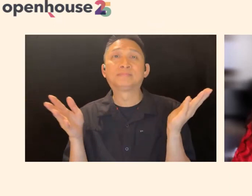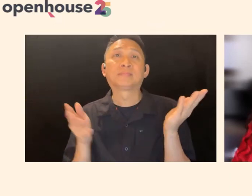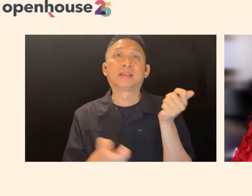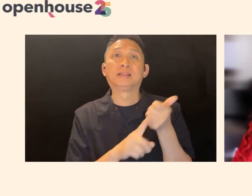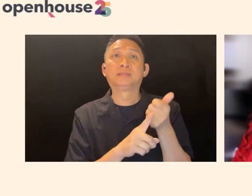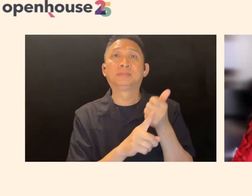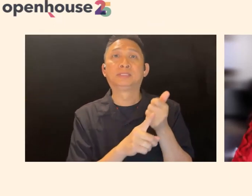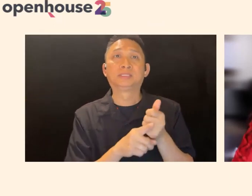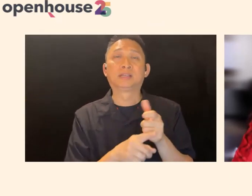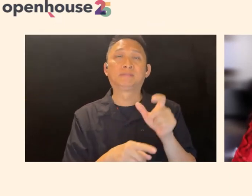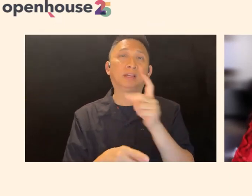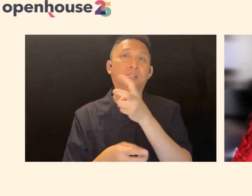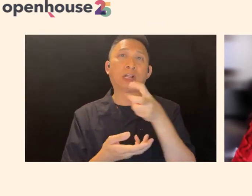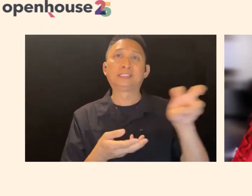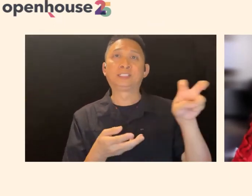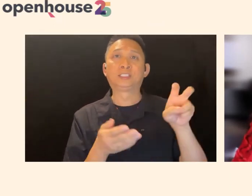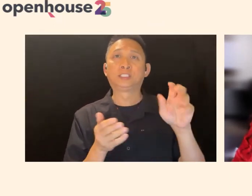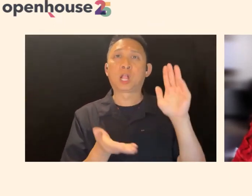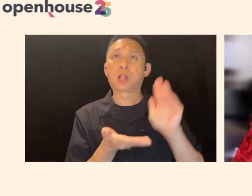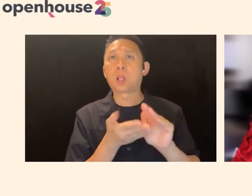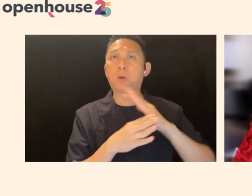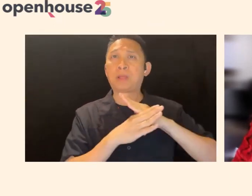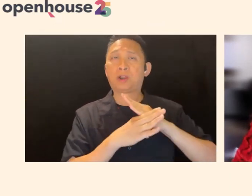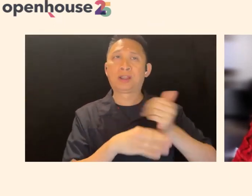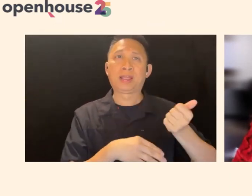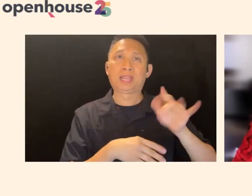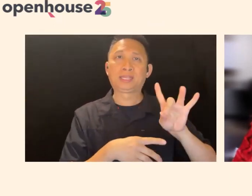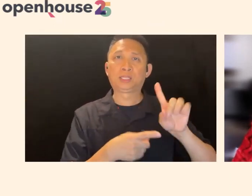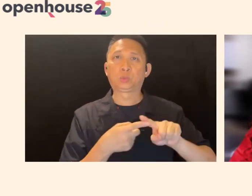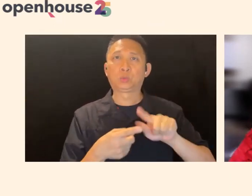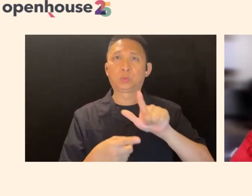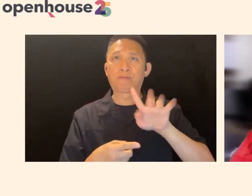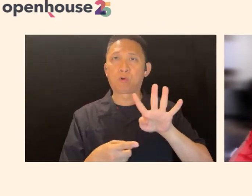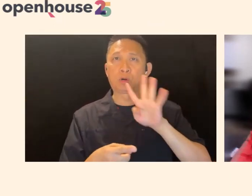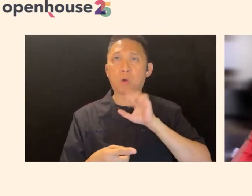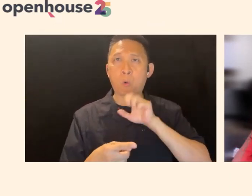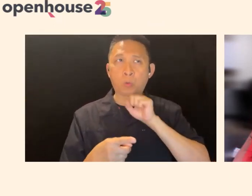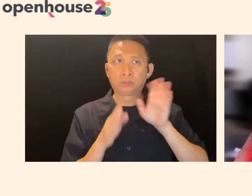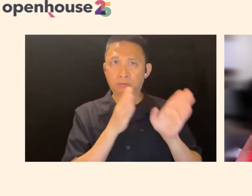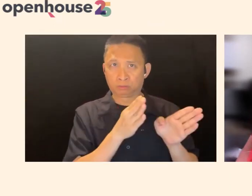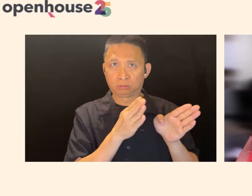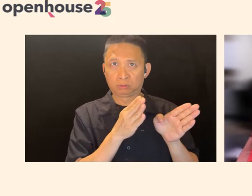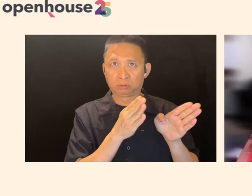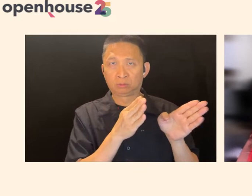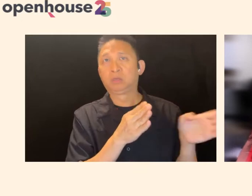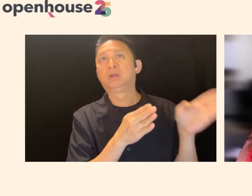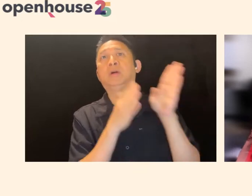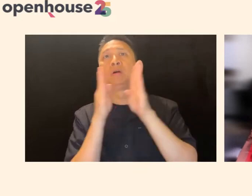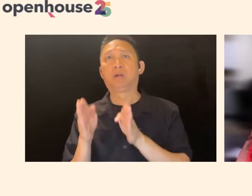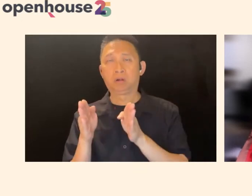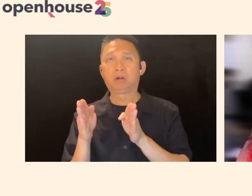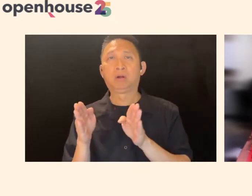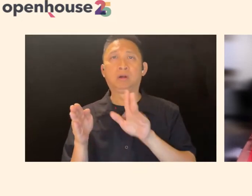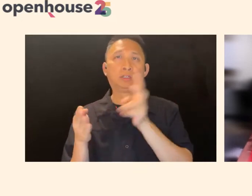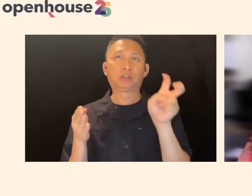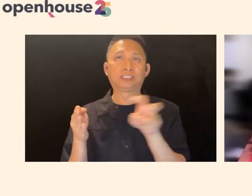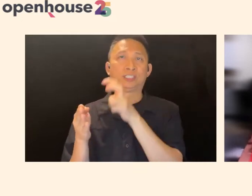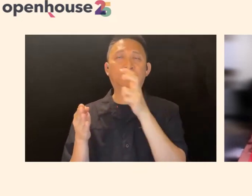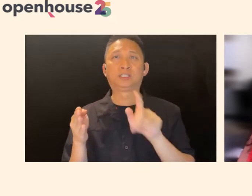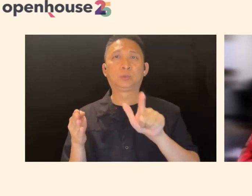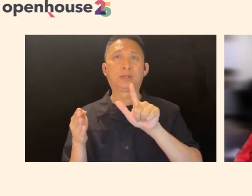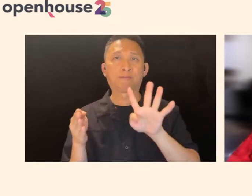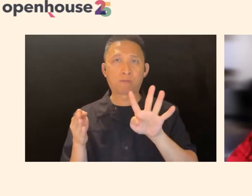low barrier for 18 to 24 or the transitional